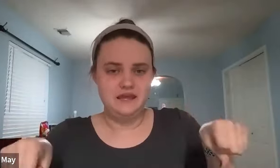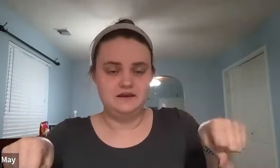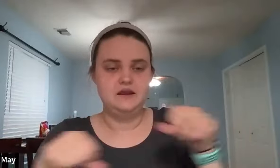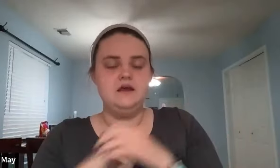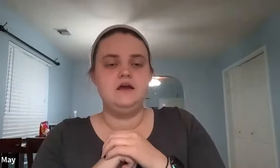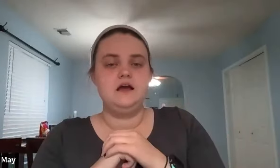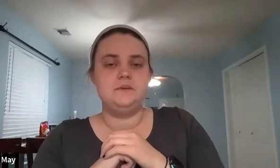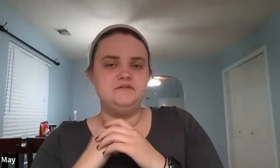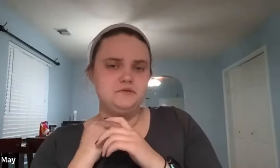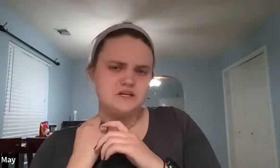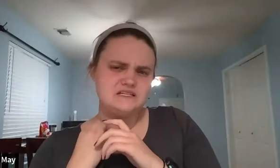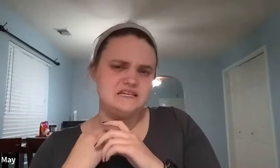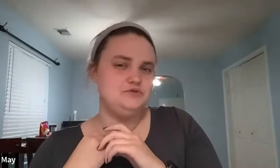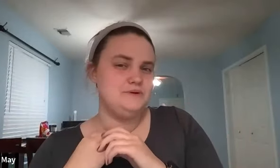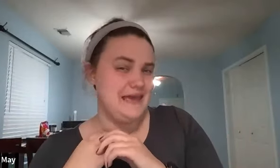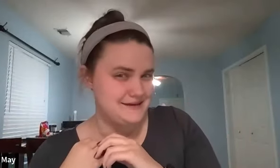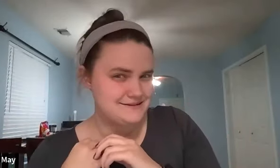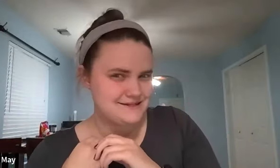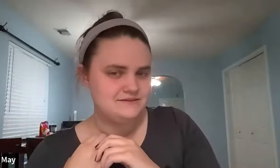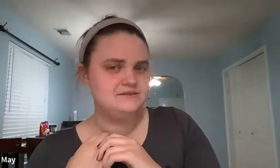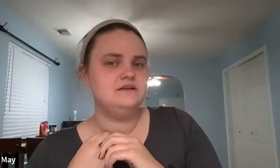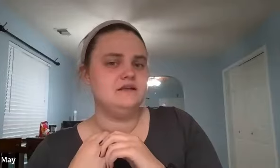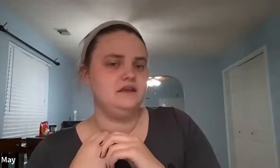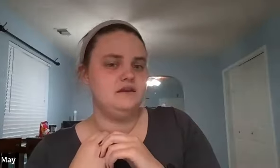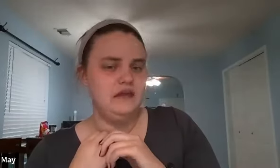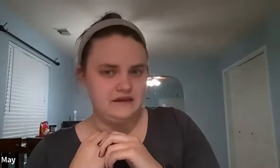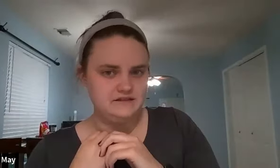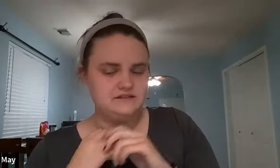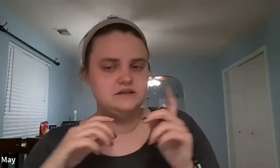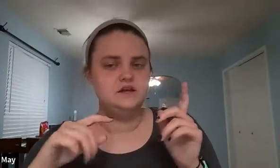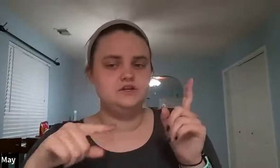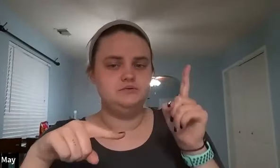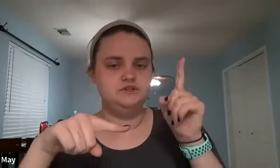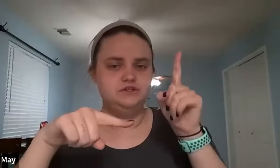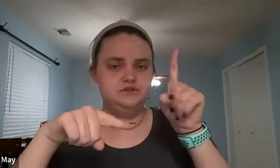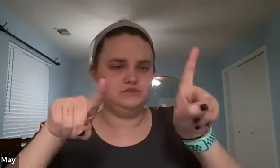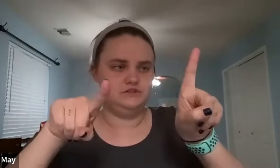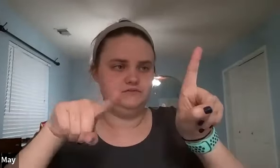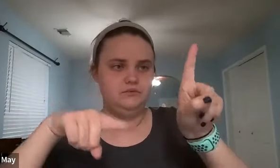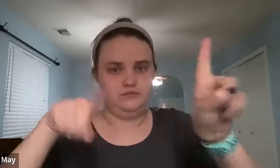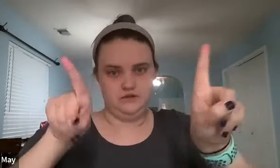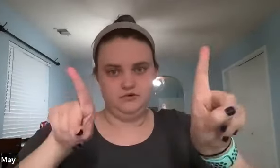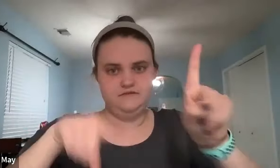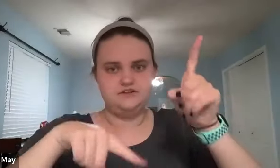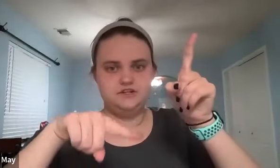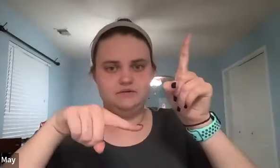Can. If you were gonna say you can't, like can't, you would do two, like your pointer fingers and you go